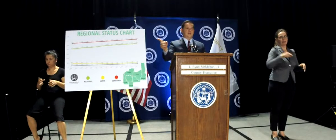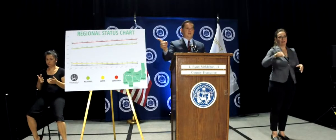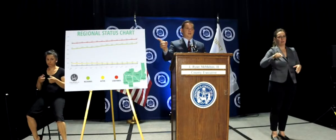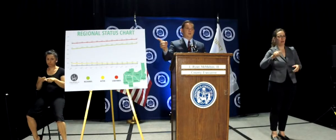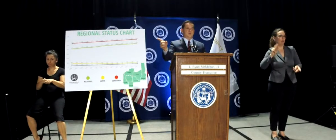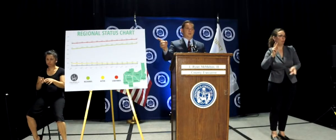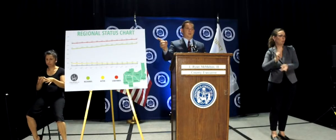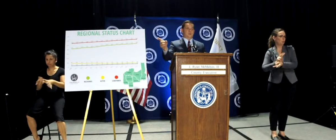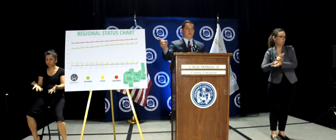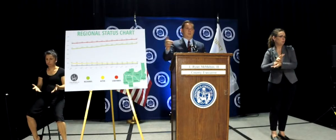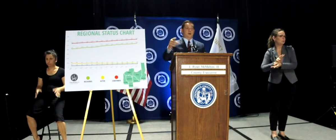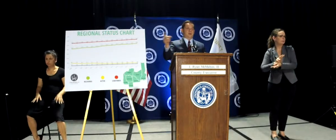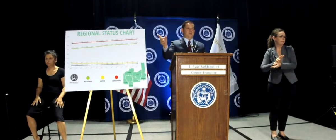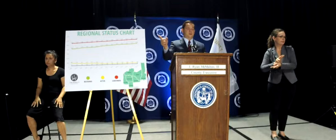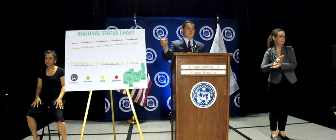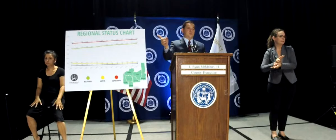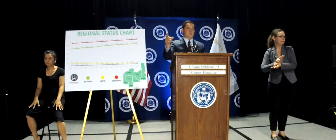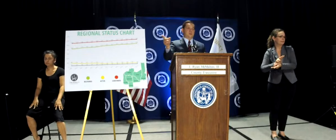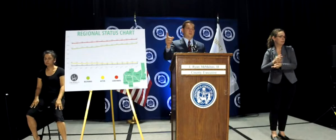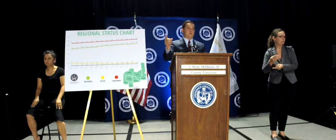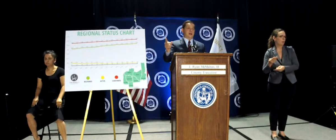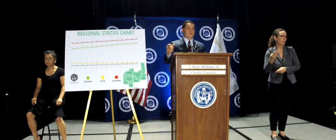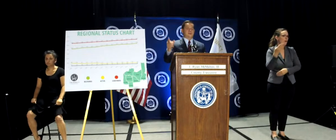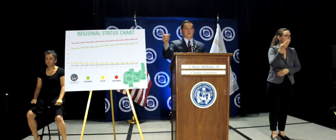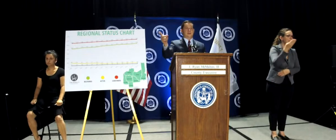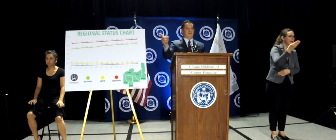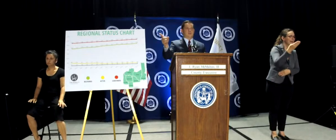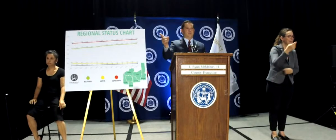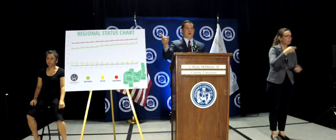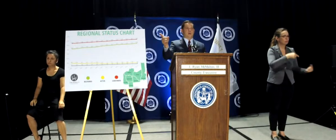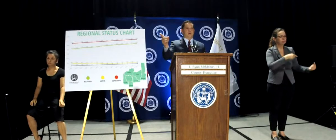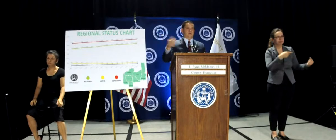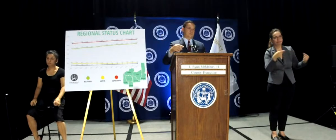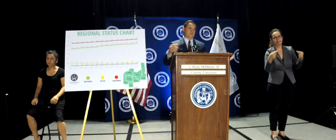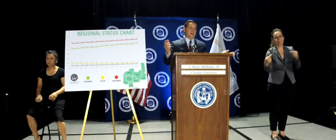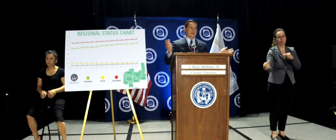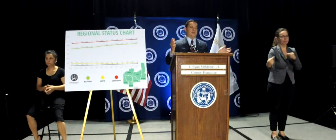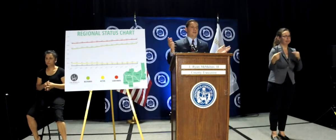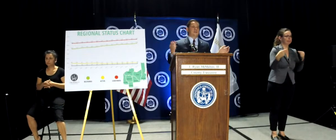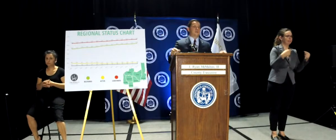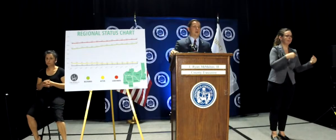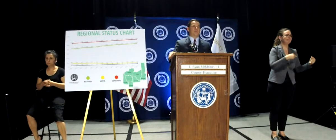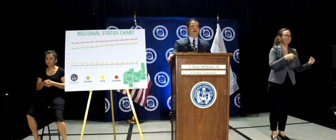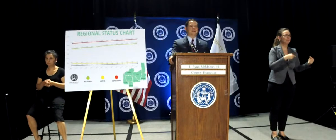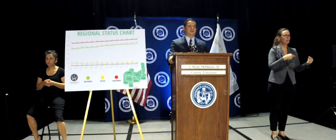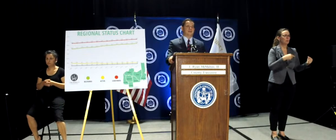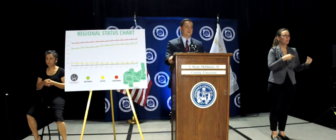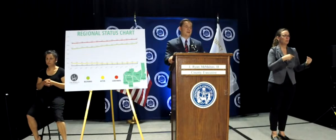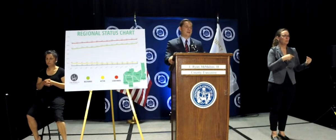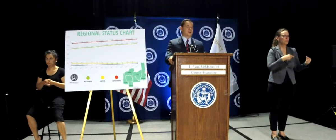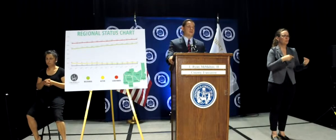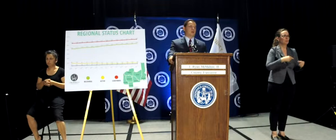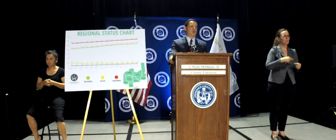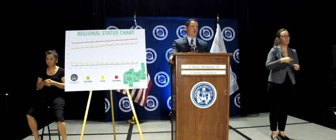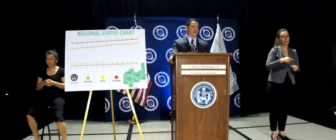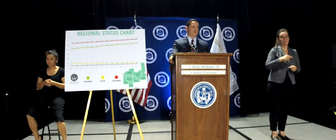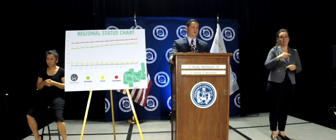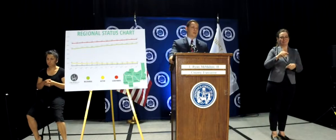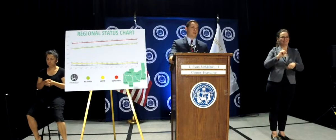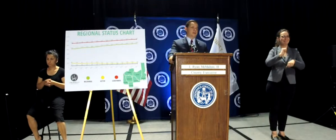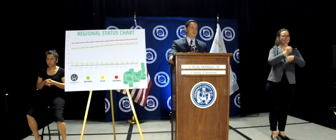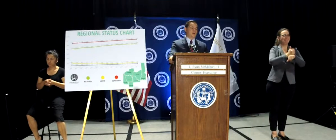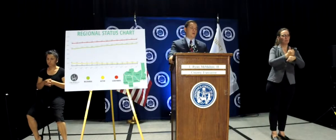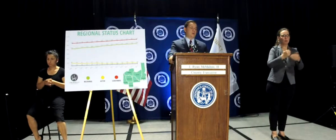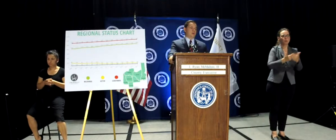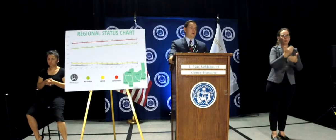state, who controls, their party controls the redistricting lines, give up your power. It's all politics, and it's all